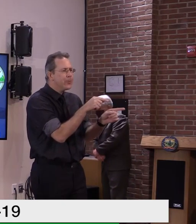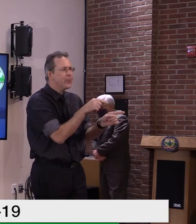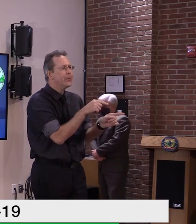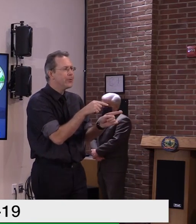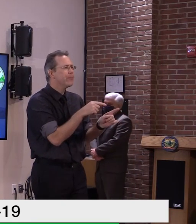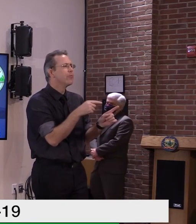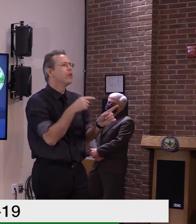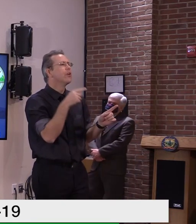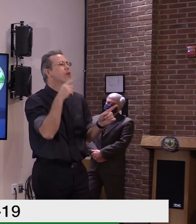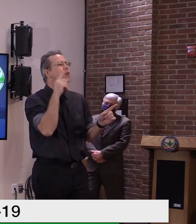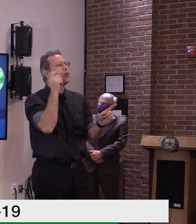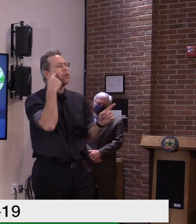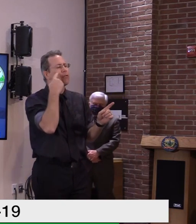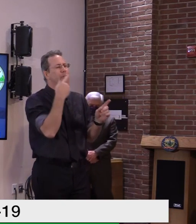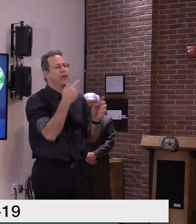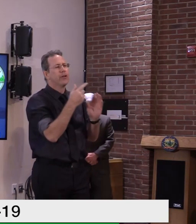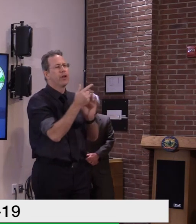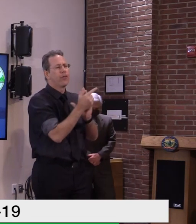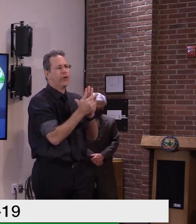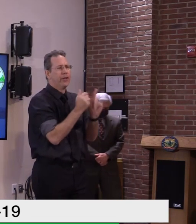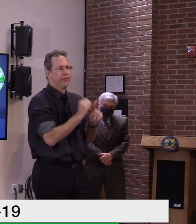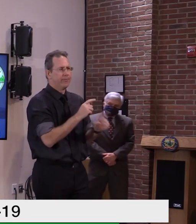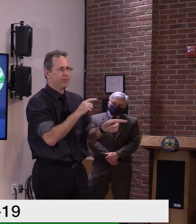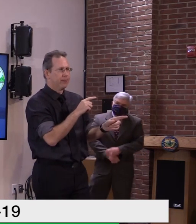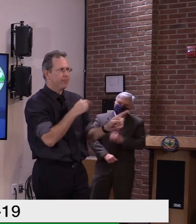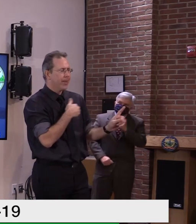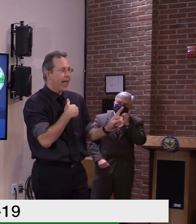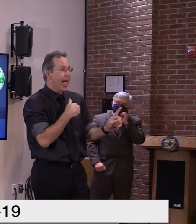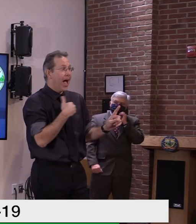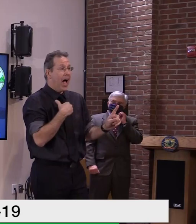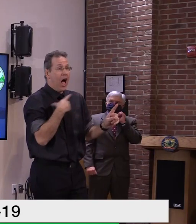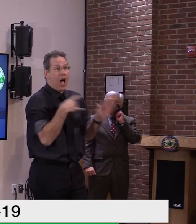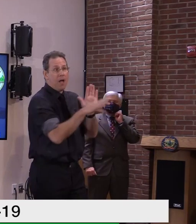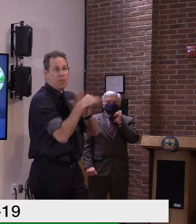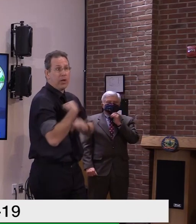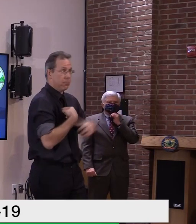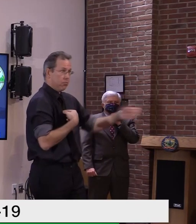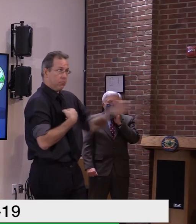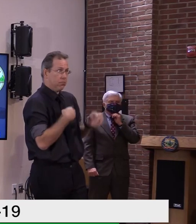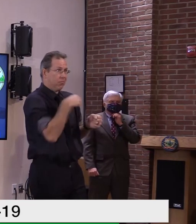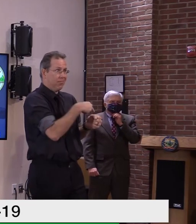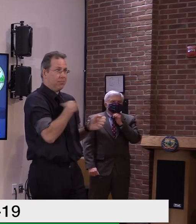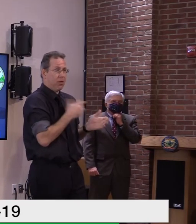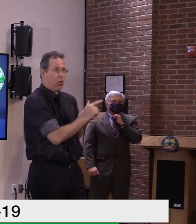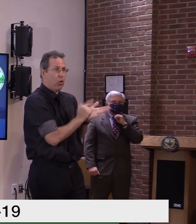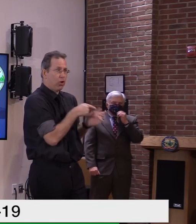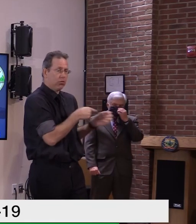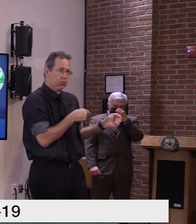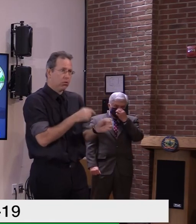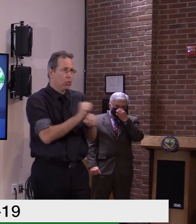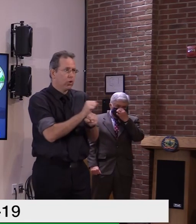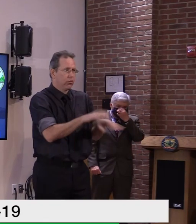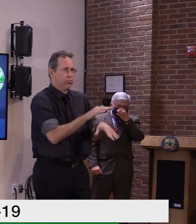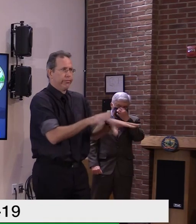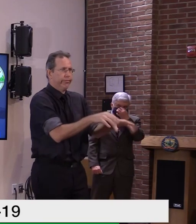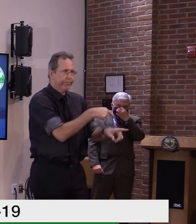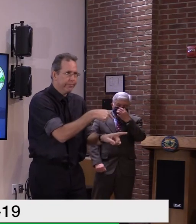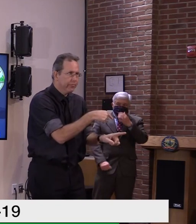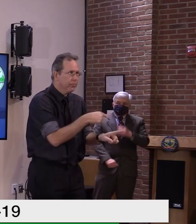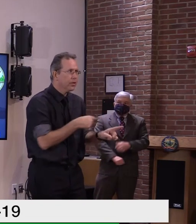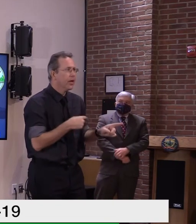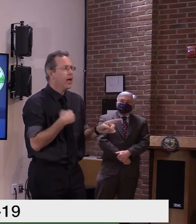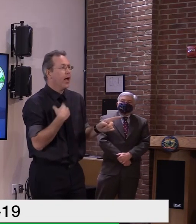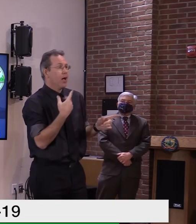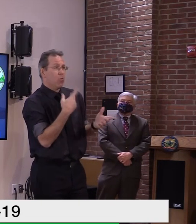actually appointed, and but I believe that you know, he's offered, from what I understand, from what I've